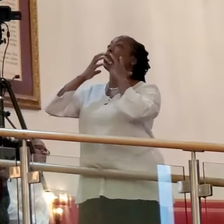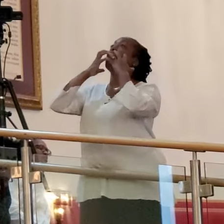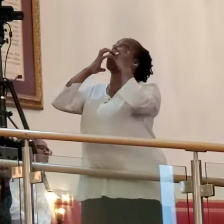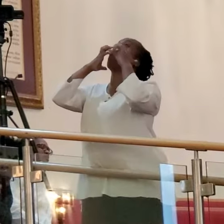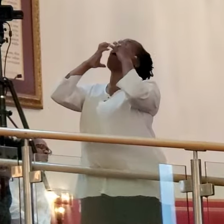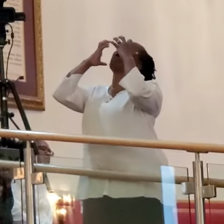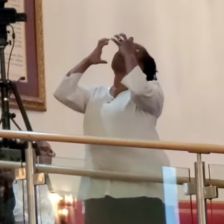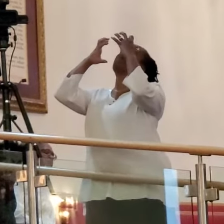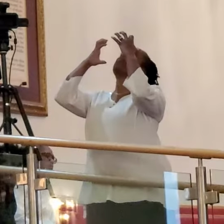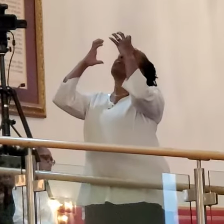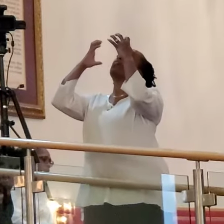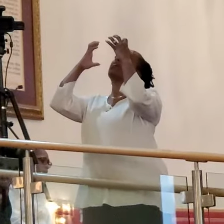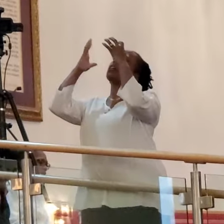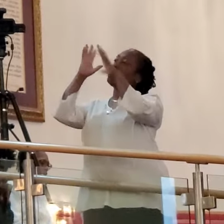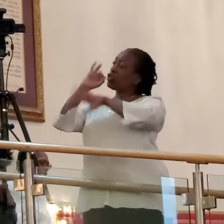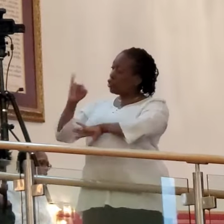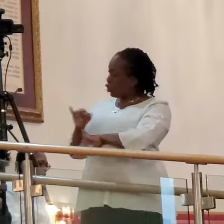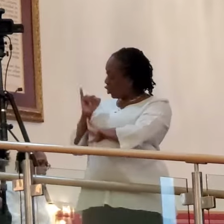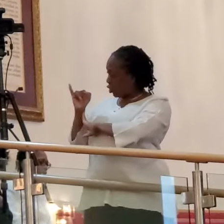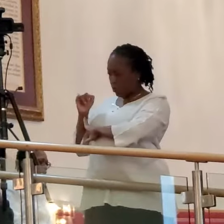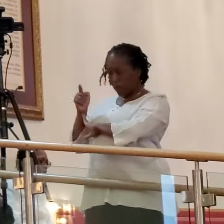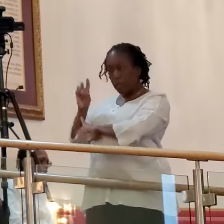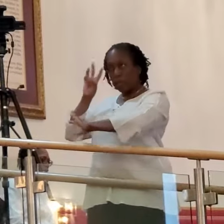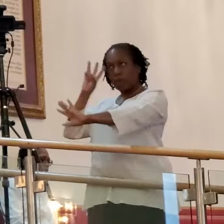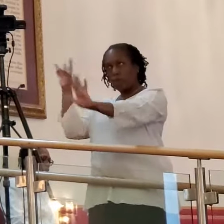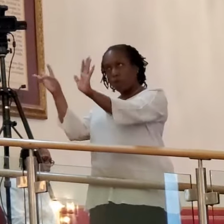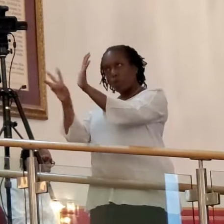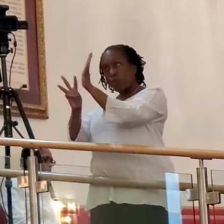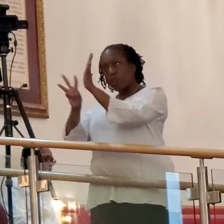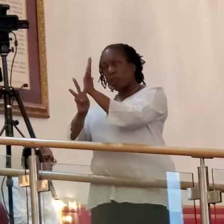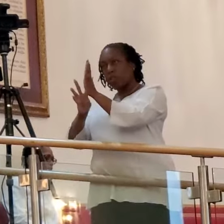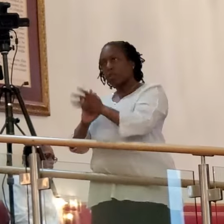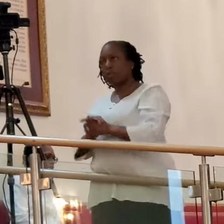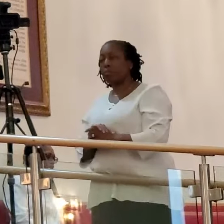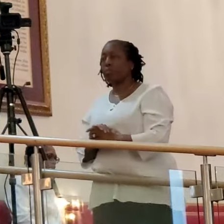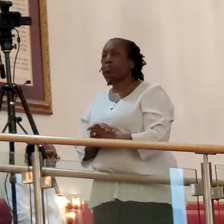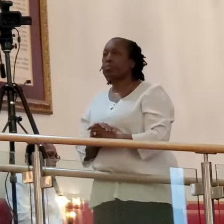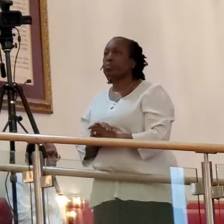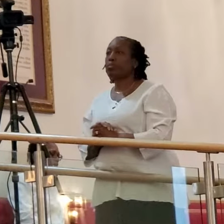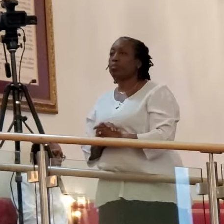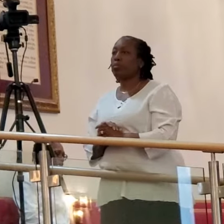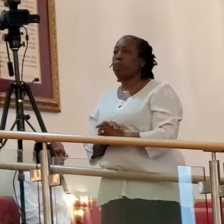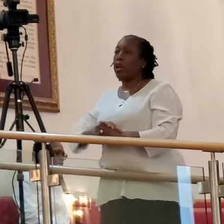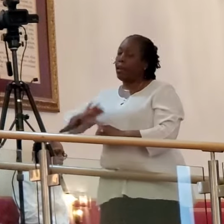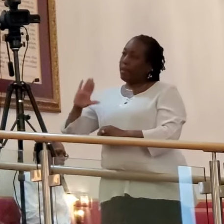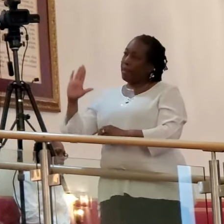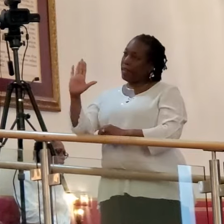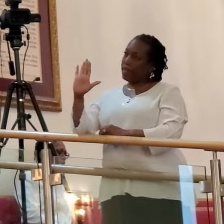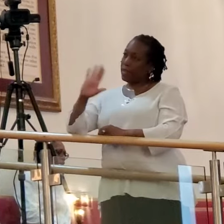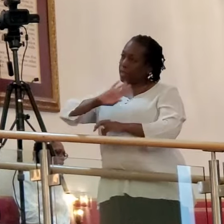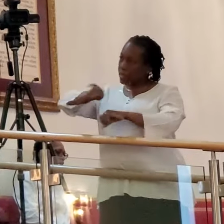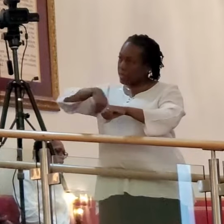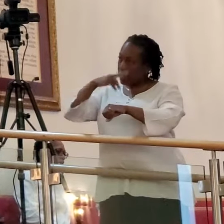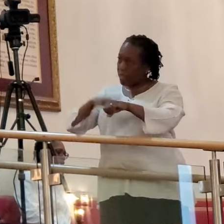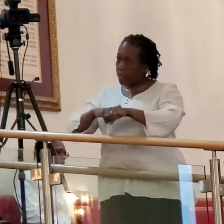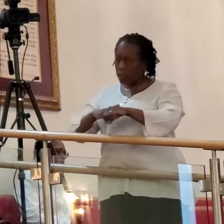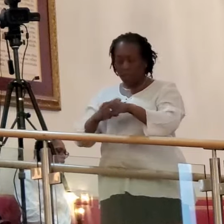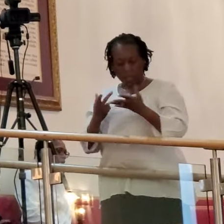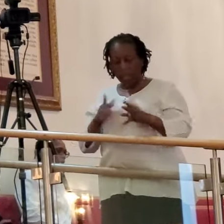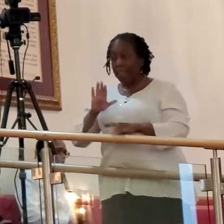aloud. Jeremiah witnessed the degradation of his nation and the devolution of